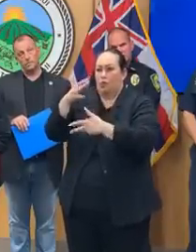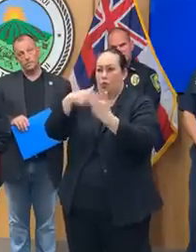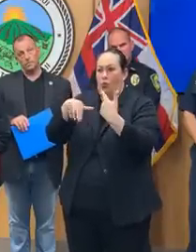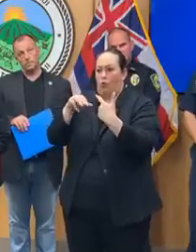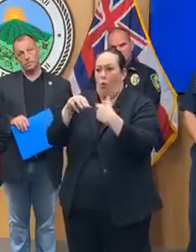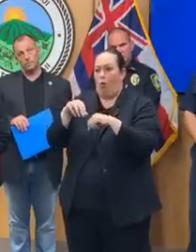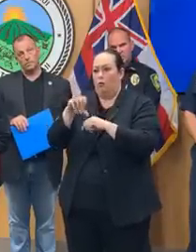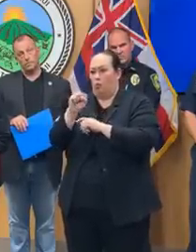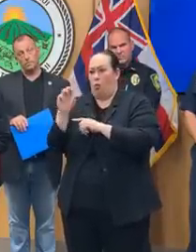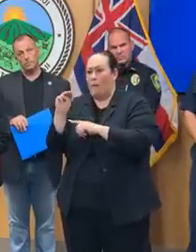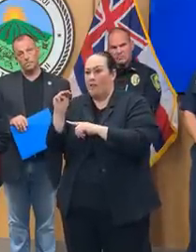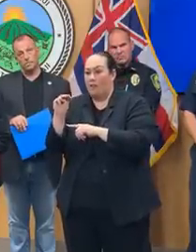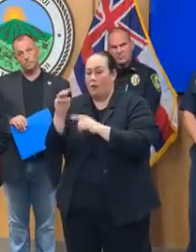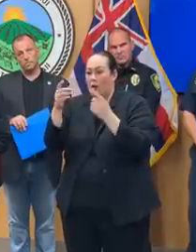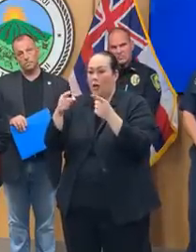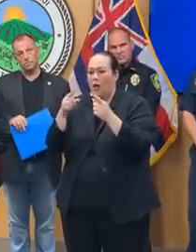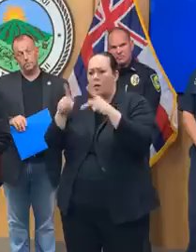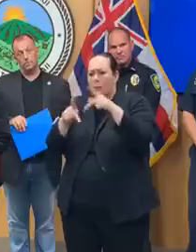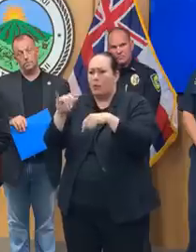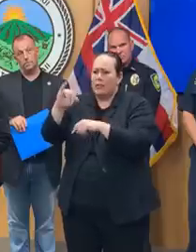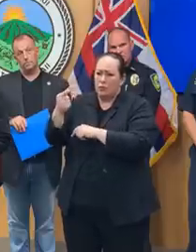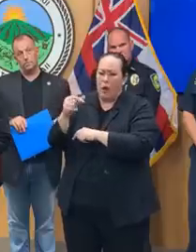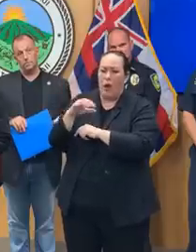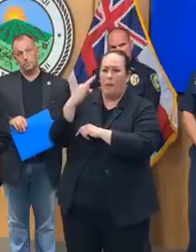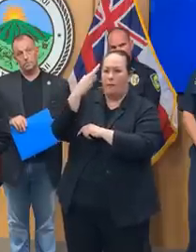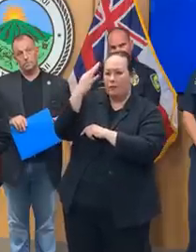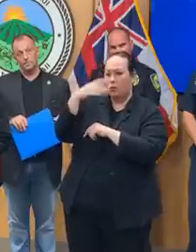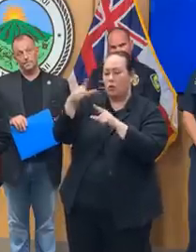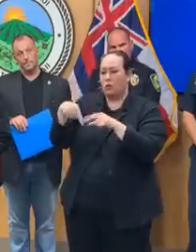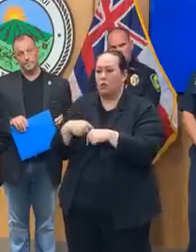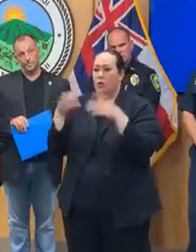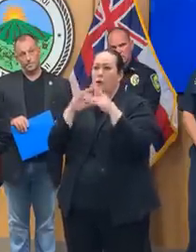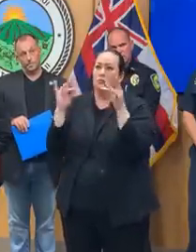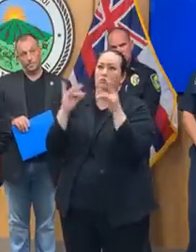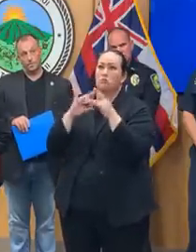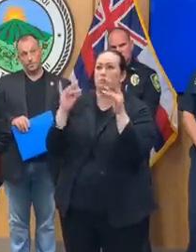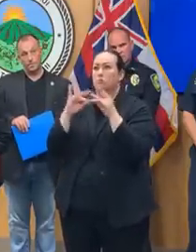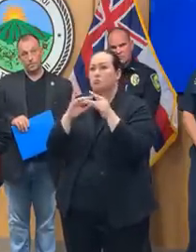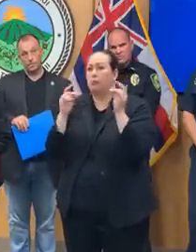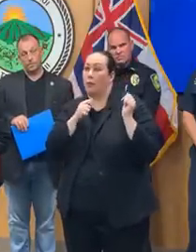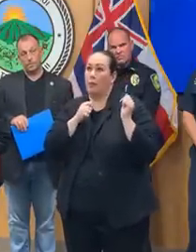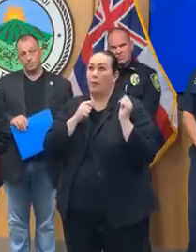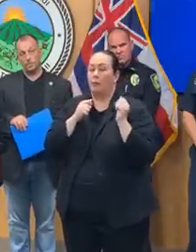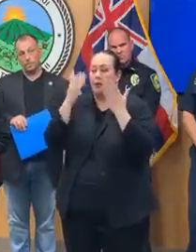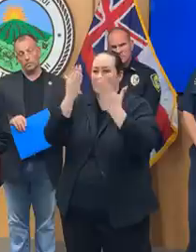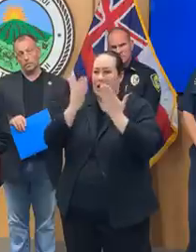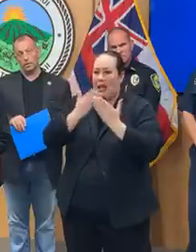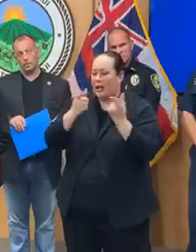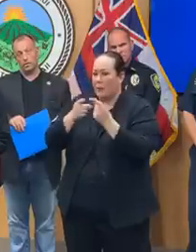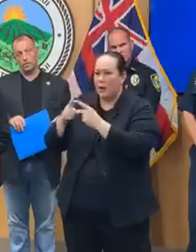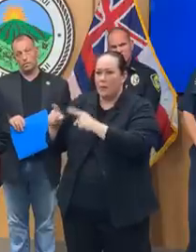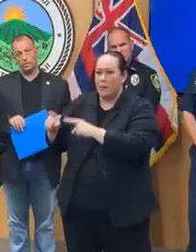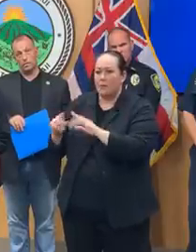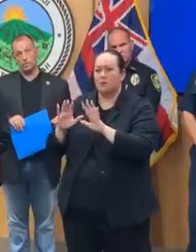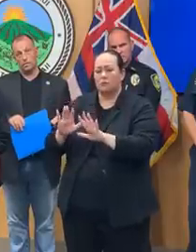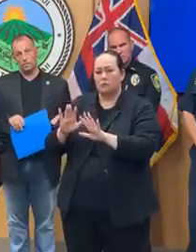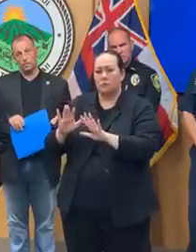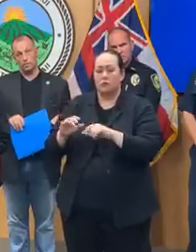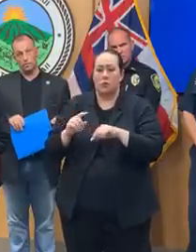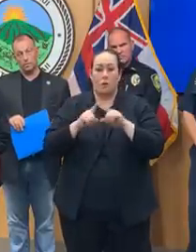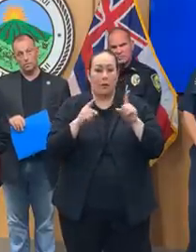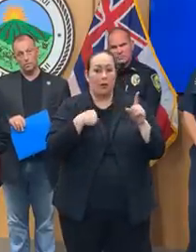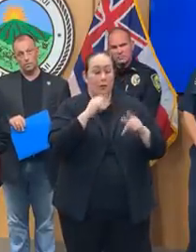done. There are tragedies, and people always want answers, but I believe that the people that I know and